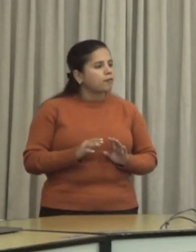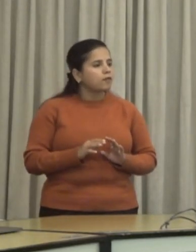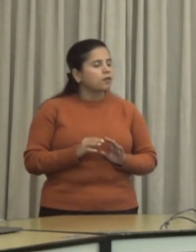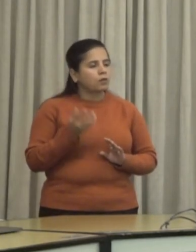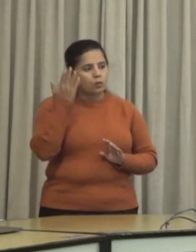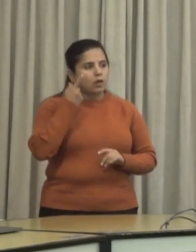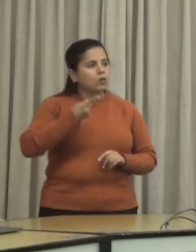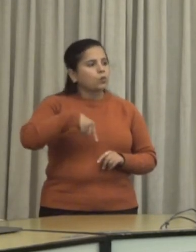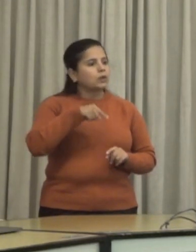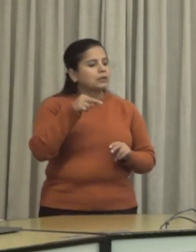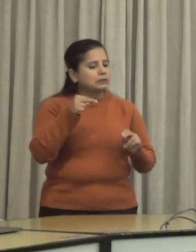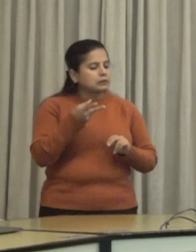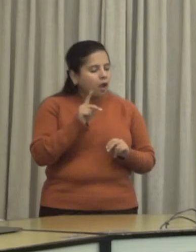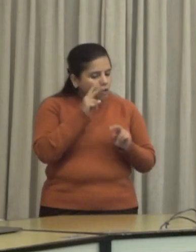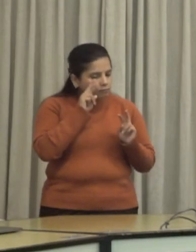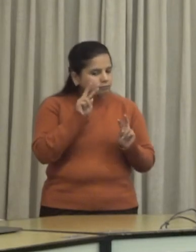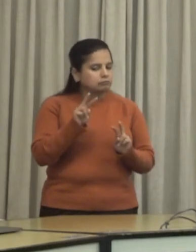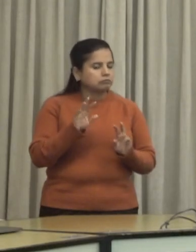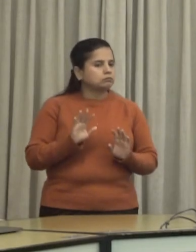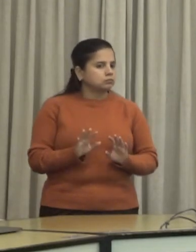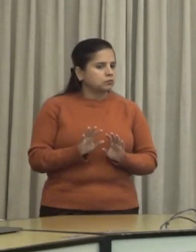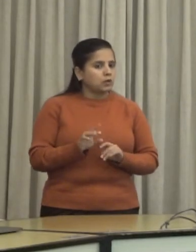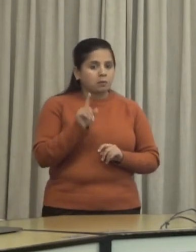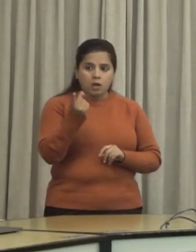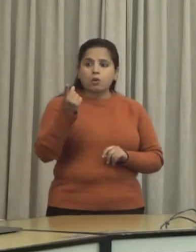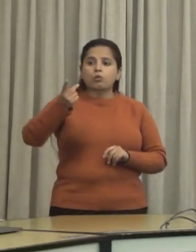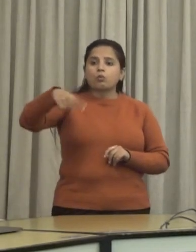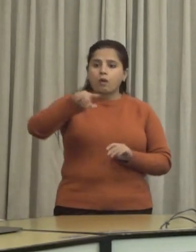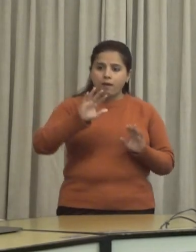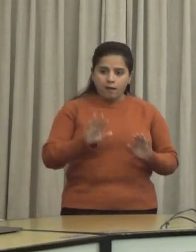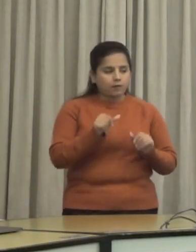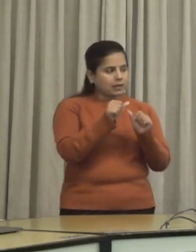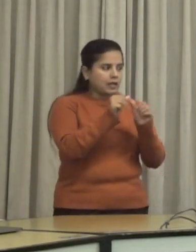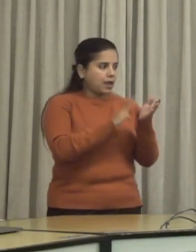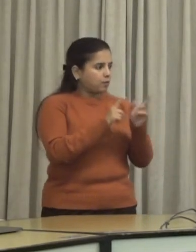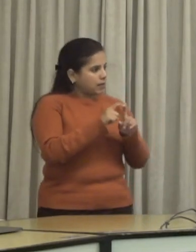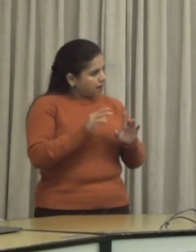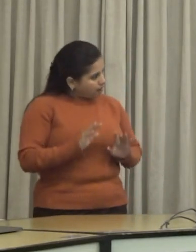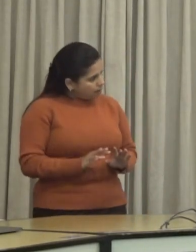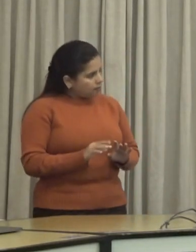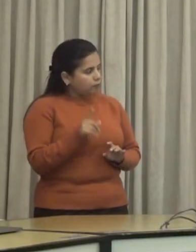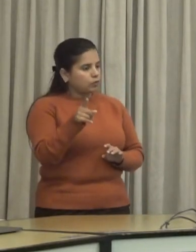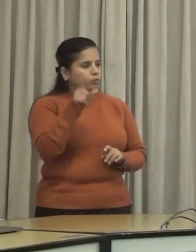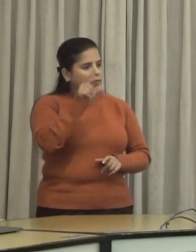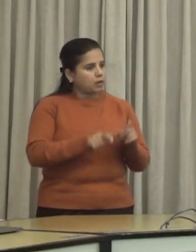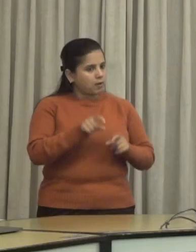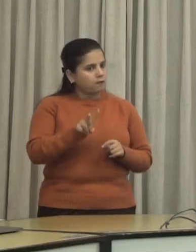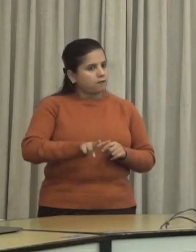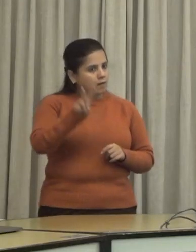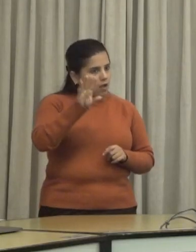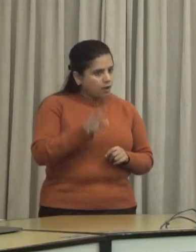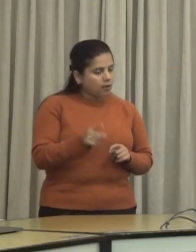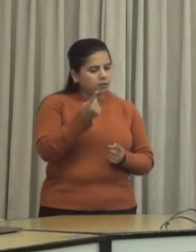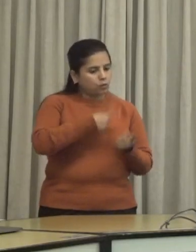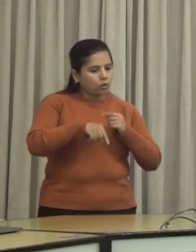we need again to relook. Although you have an AMD, you have the patient's values and wishes